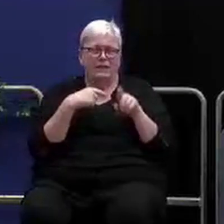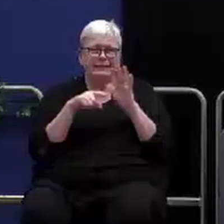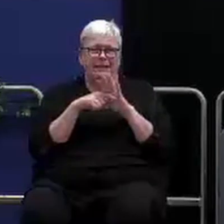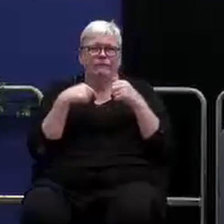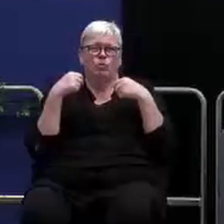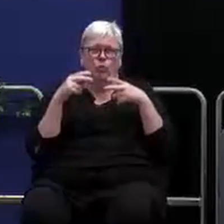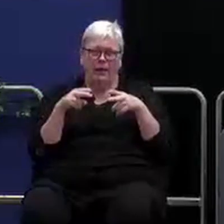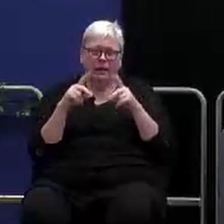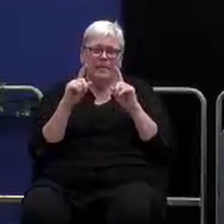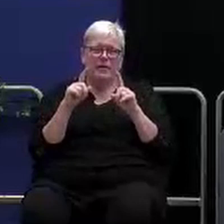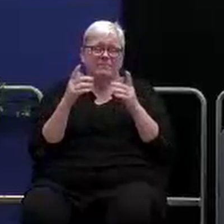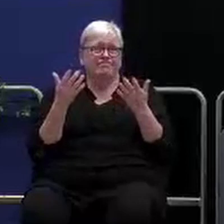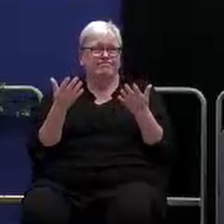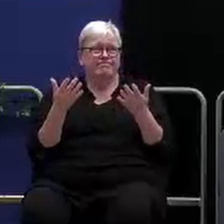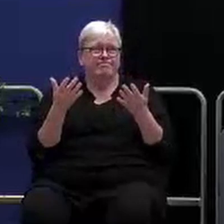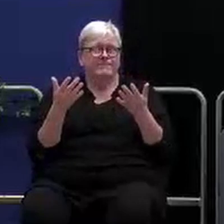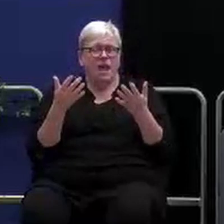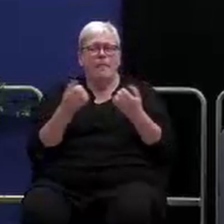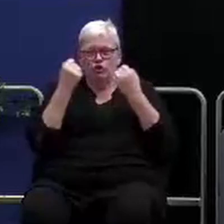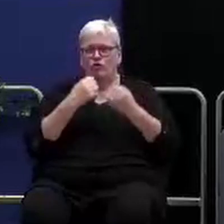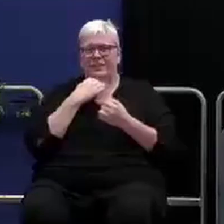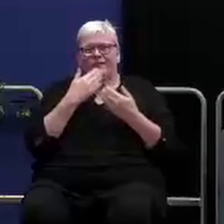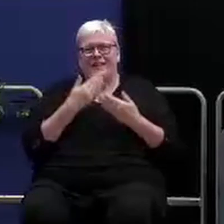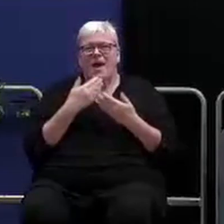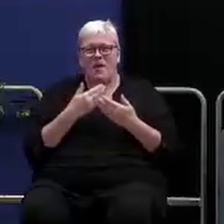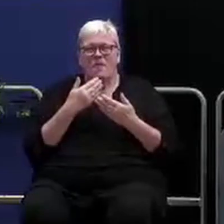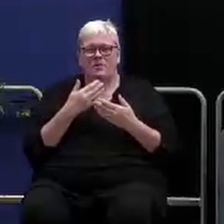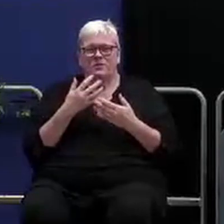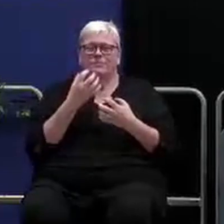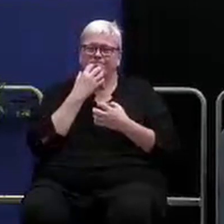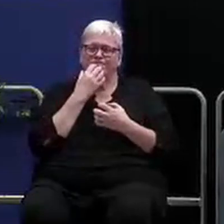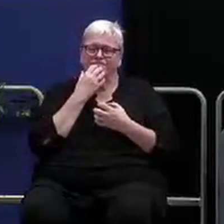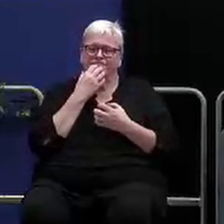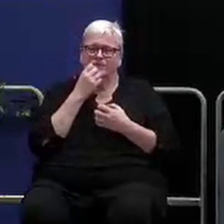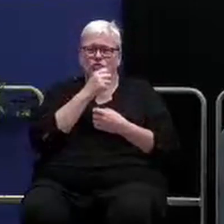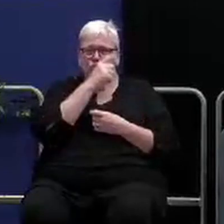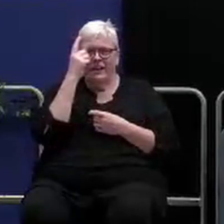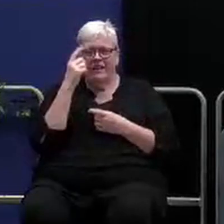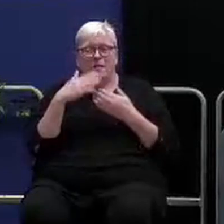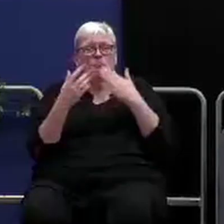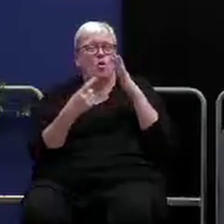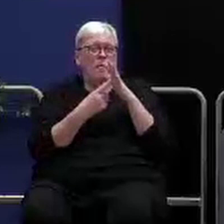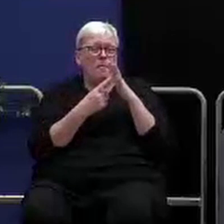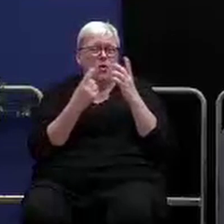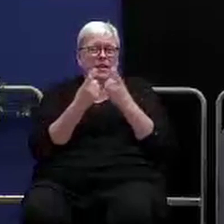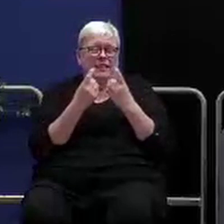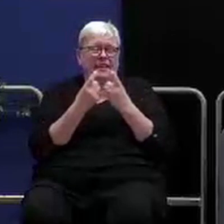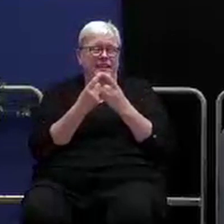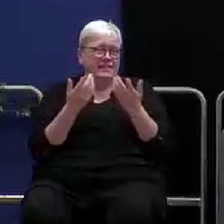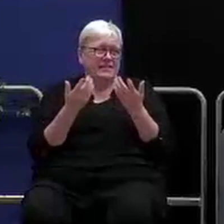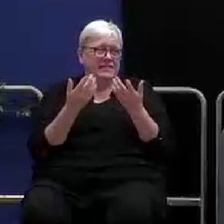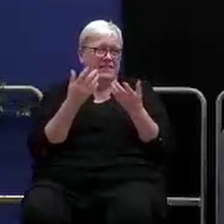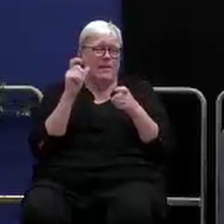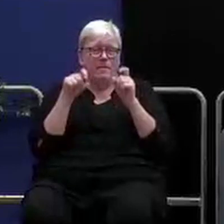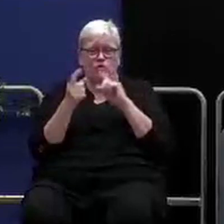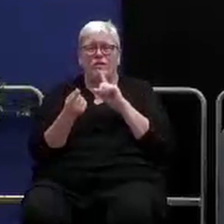but I think I'm strong enough to realise that there's more important things than if somebody reacts